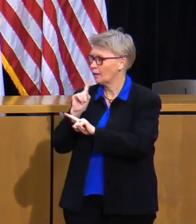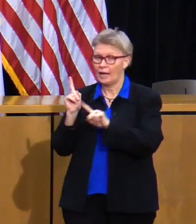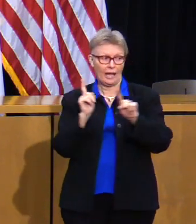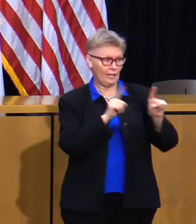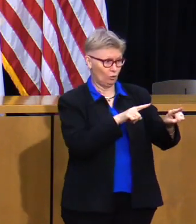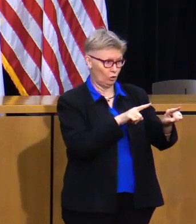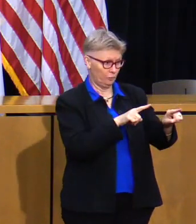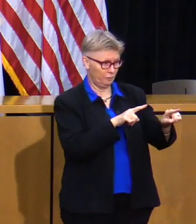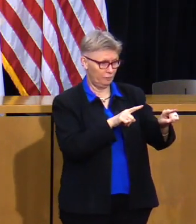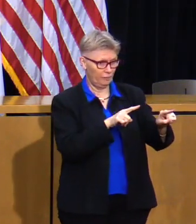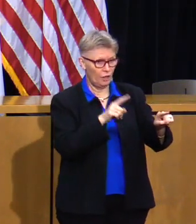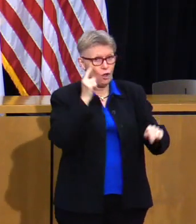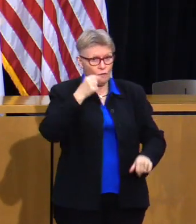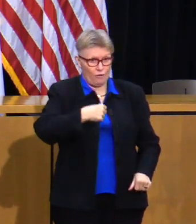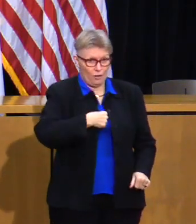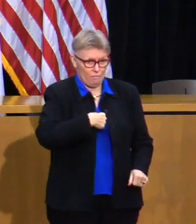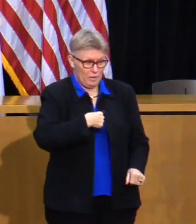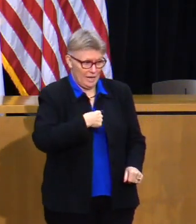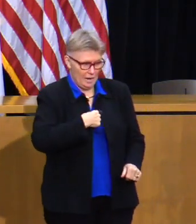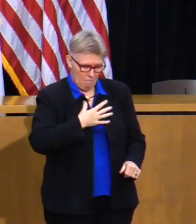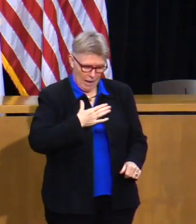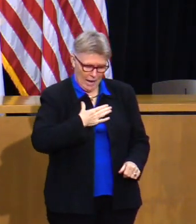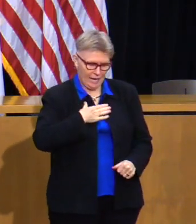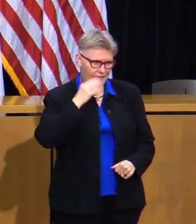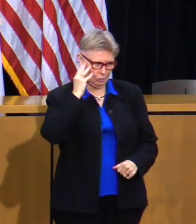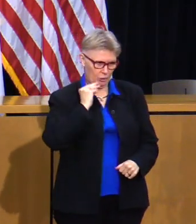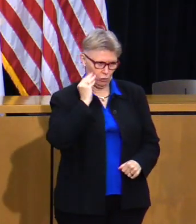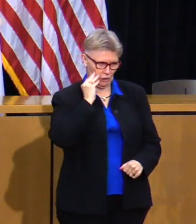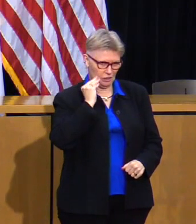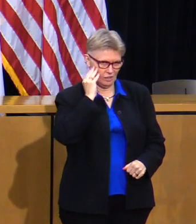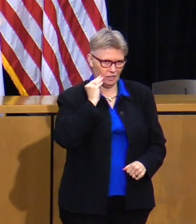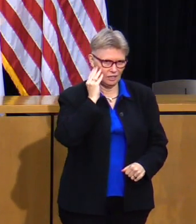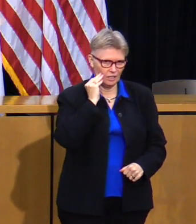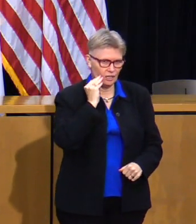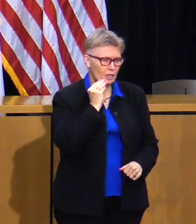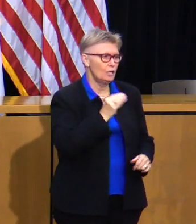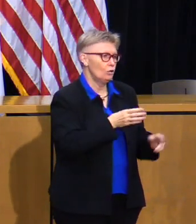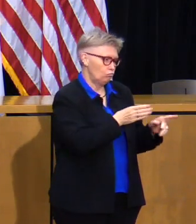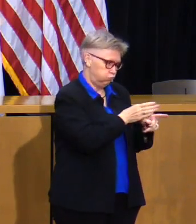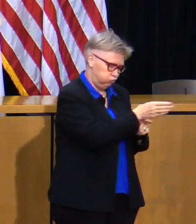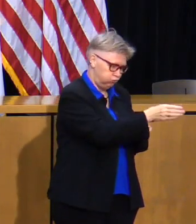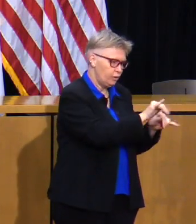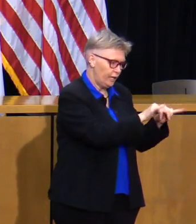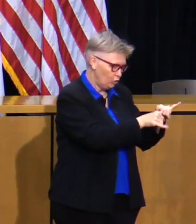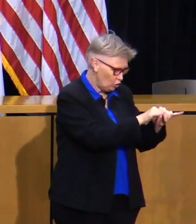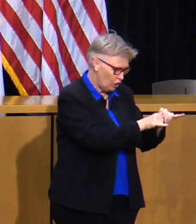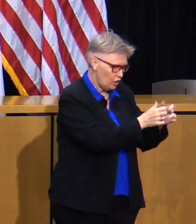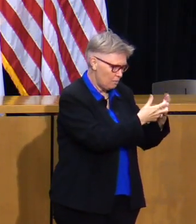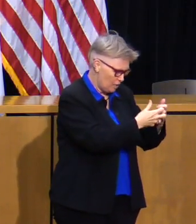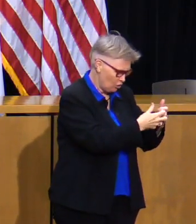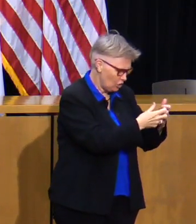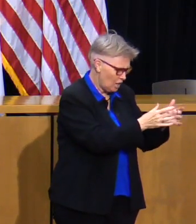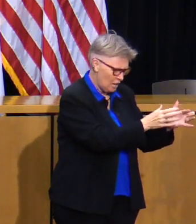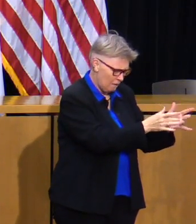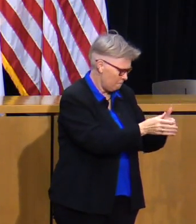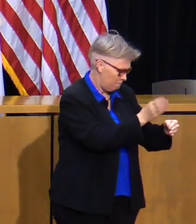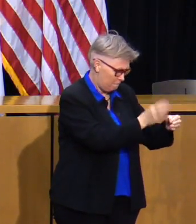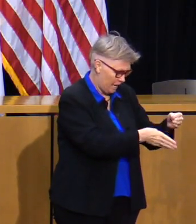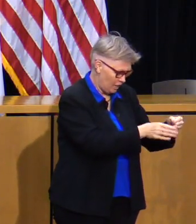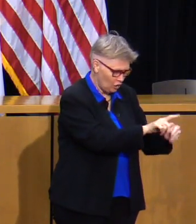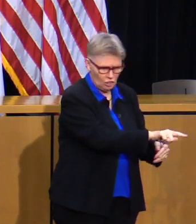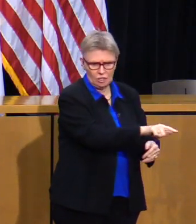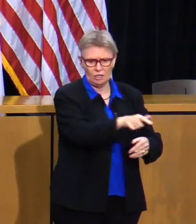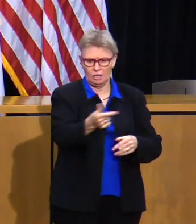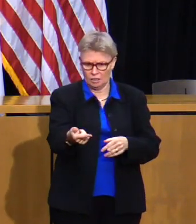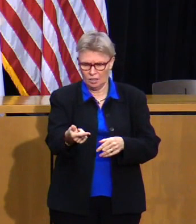for me personally, which is the only thing I can speak of, the transition was obvious.